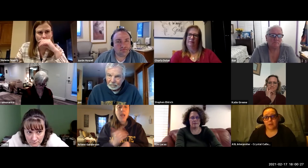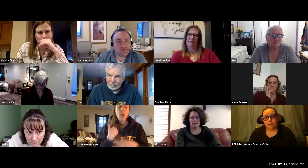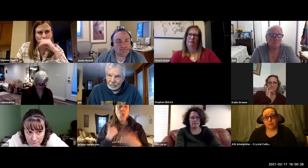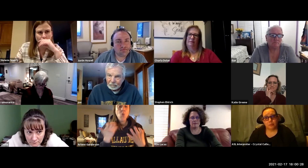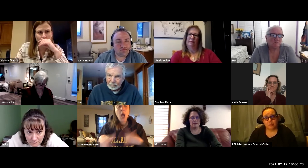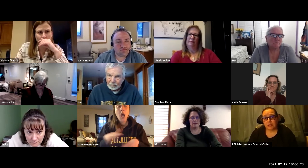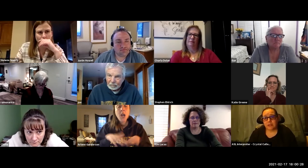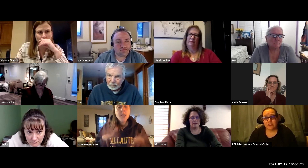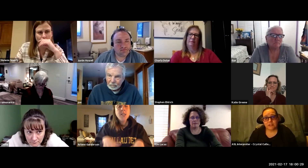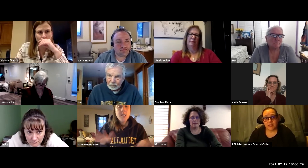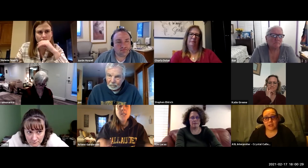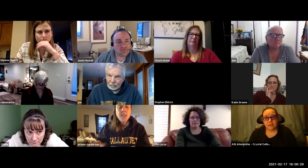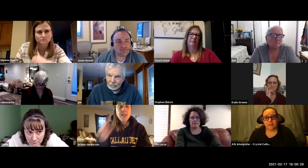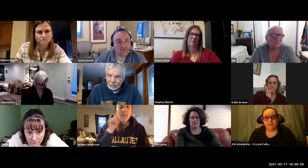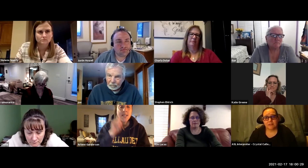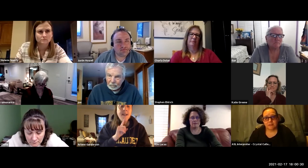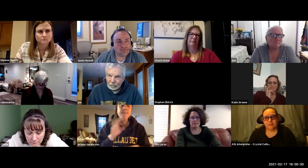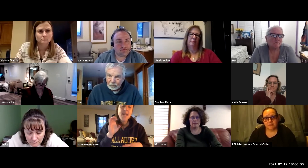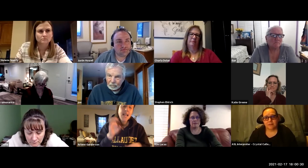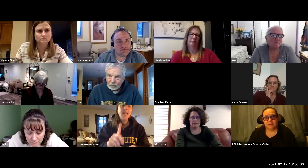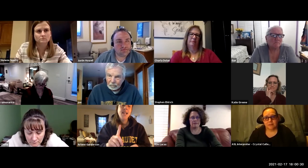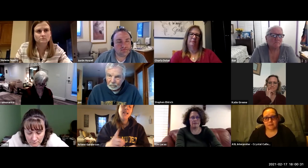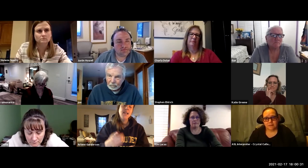I think pretty much tonight,